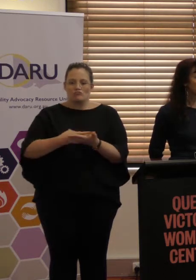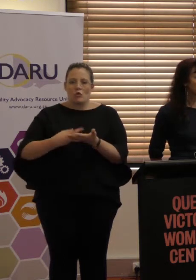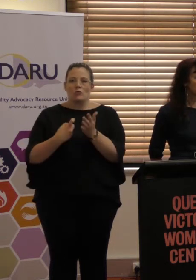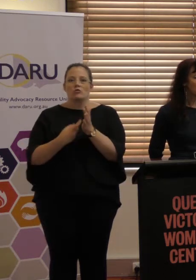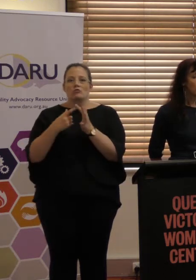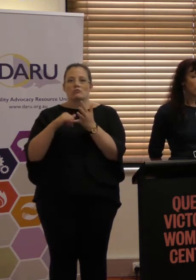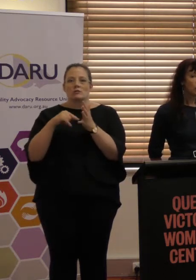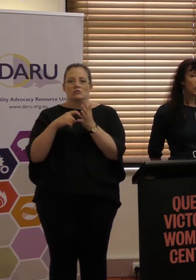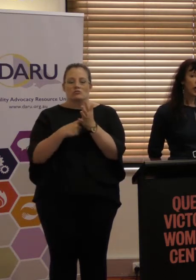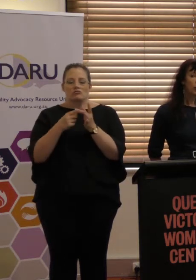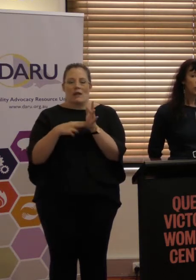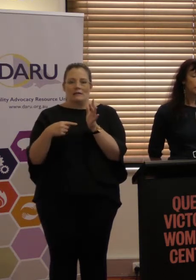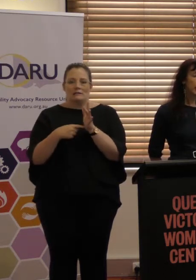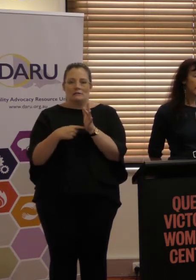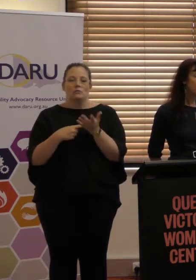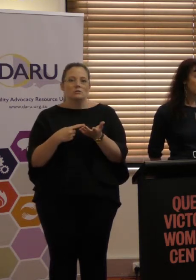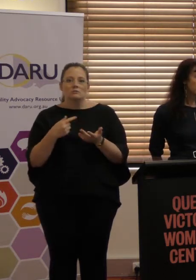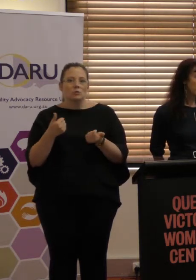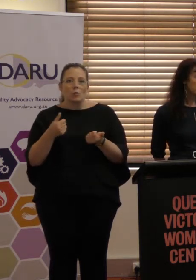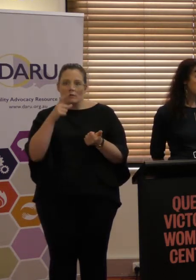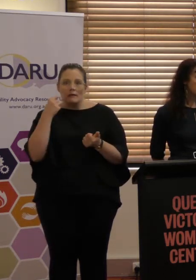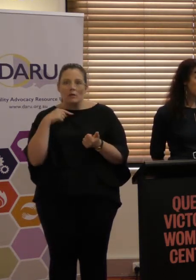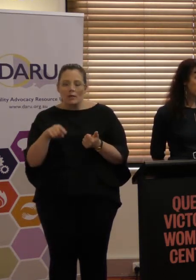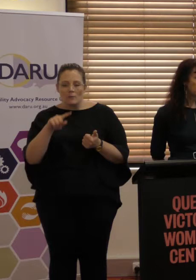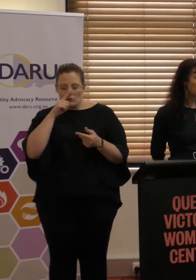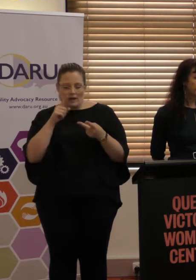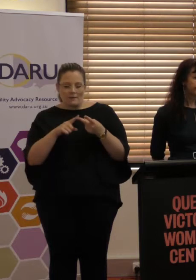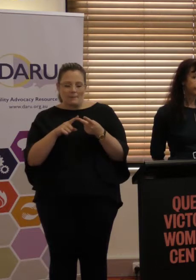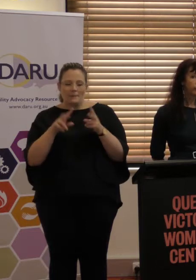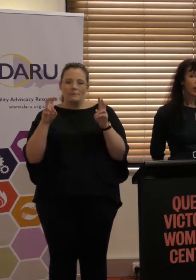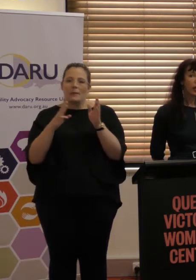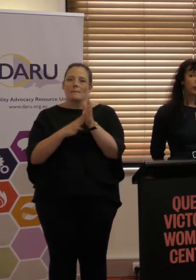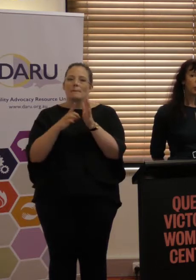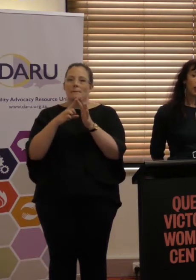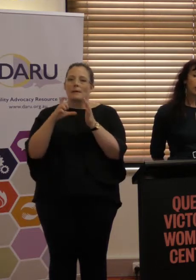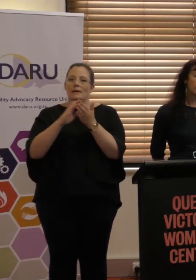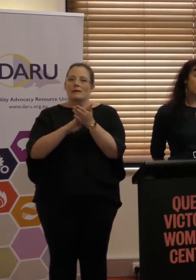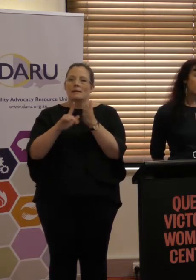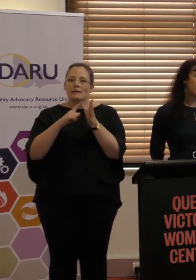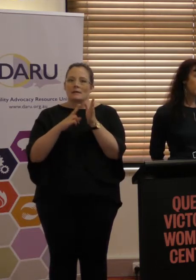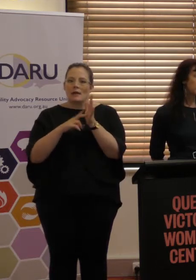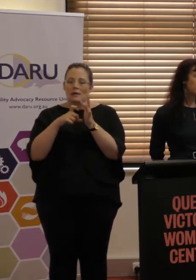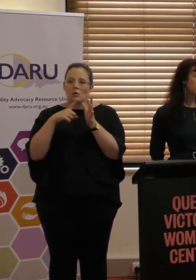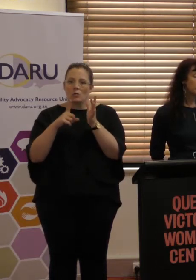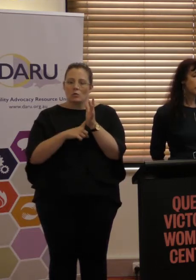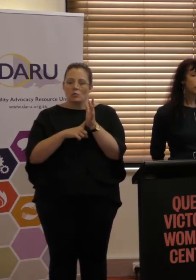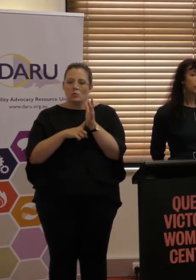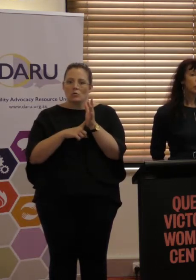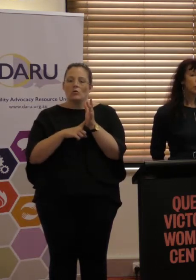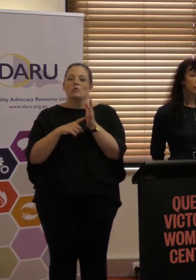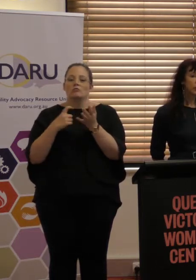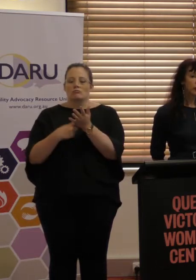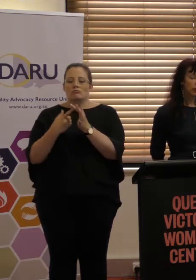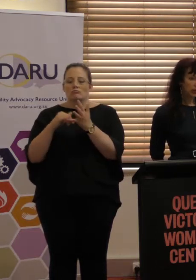doing so. You can't use mechanical restraint anymore, and you can't use purpose-built